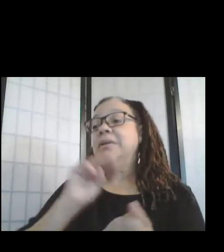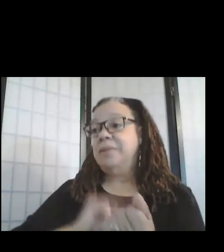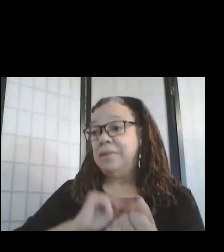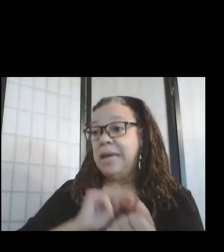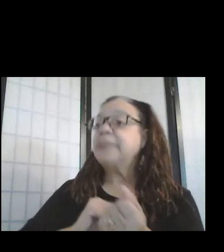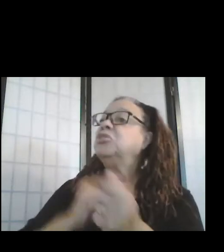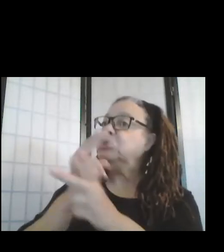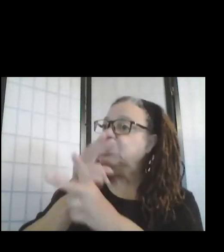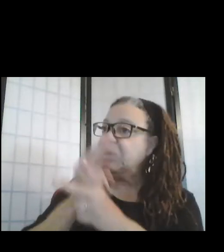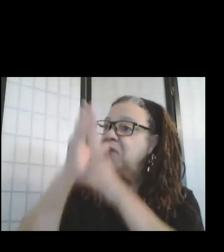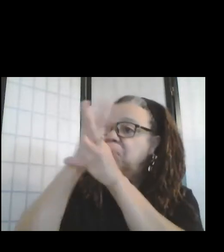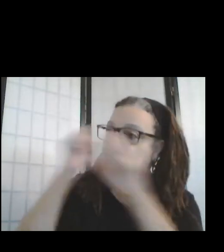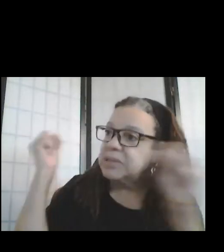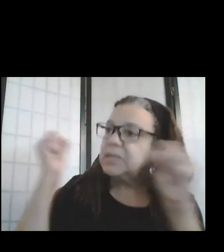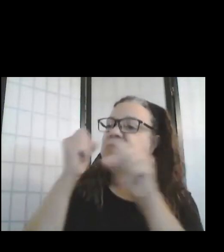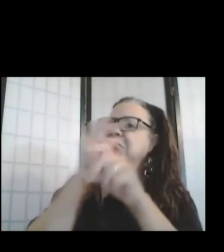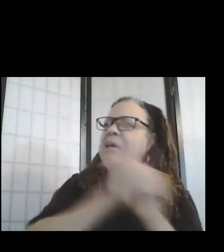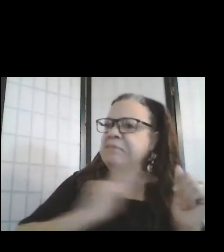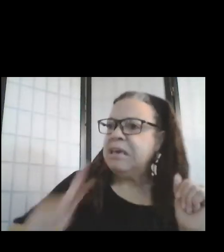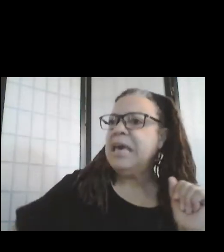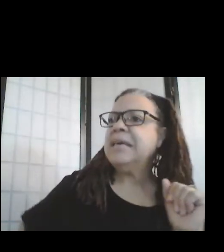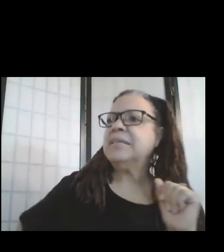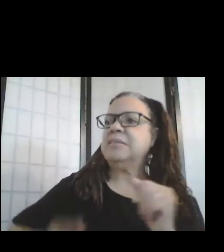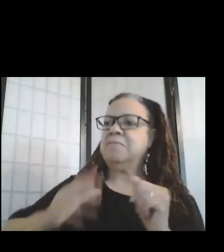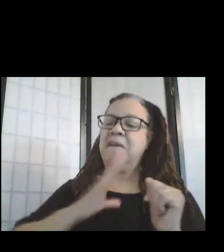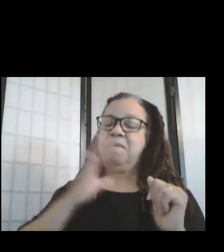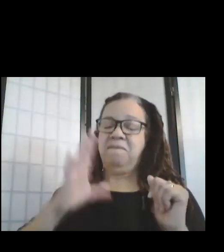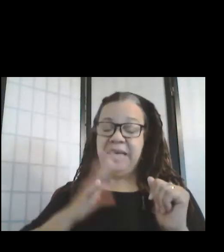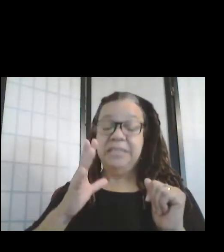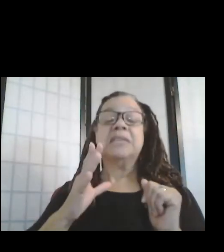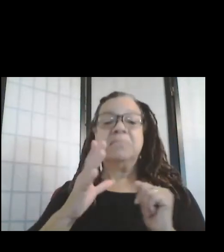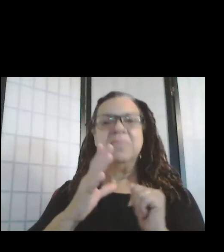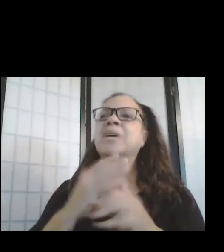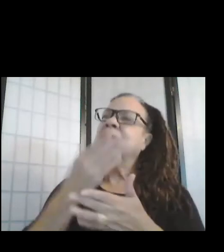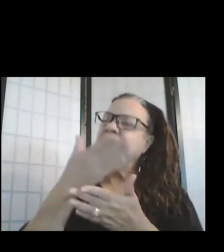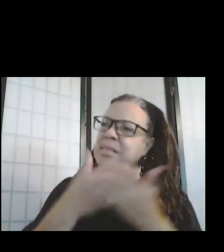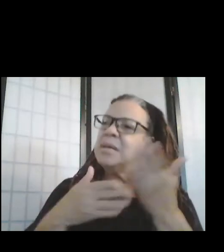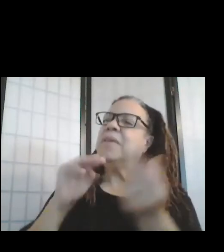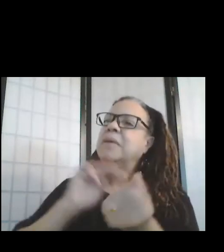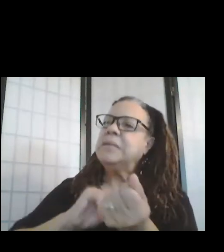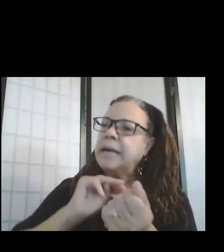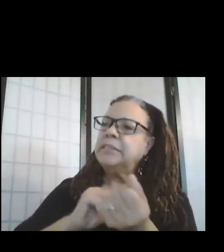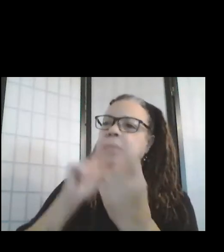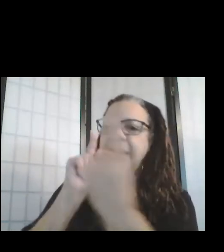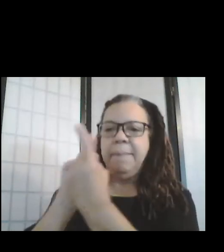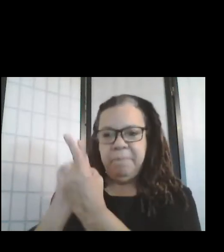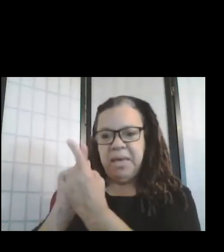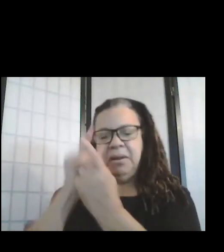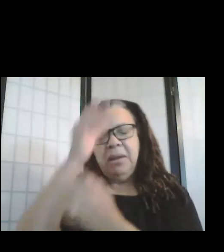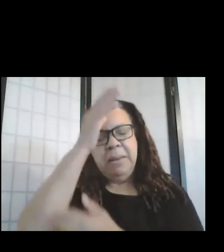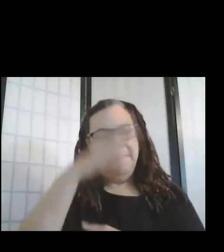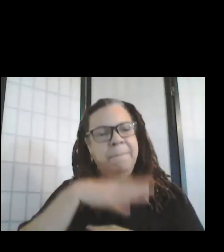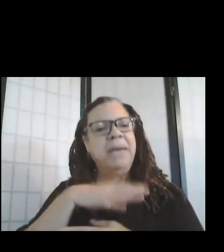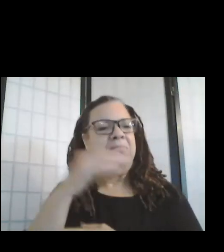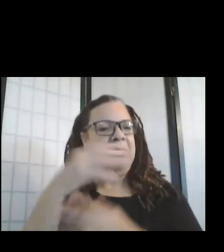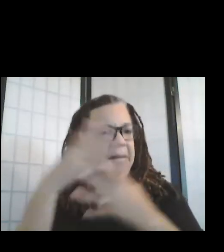presidents, ambassadors, and kings. Aunt Gloria dated some of the doctors, men who had all kinds of knowledge